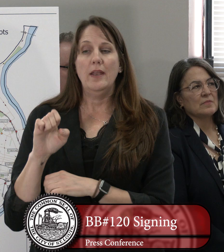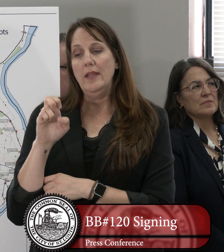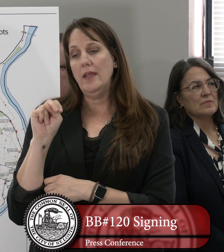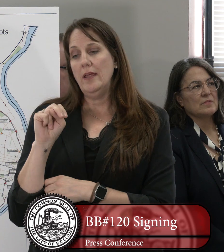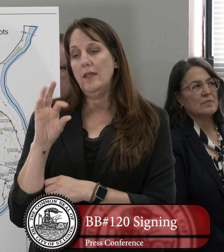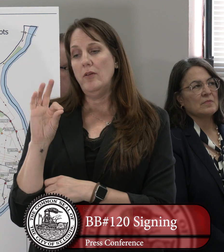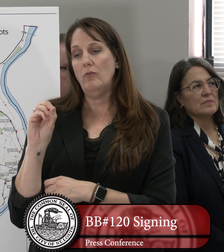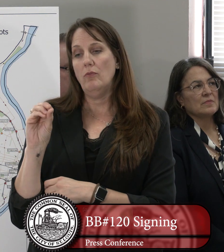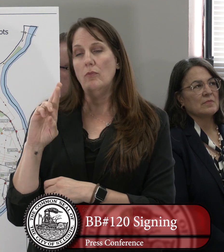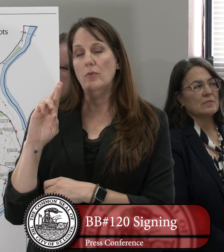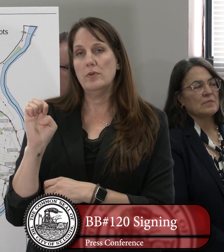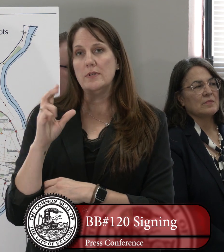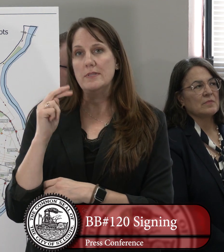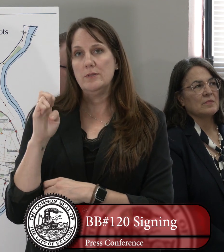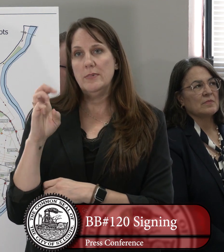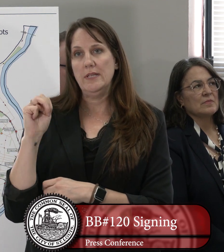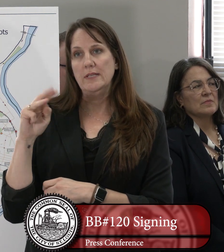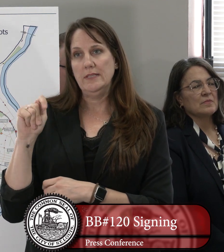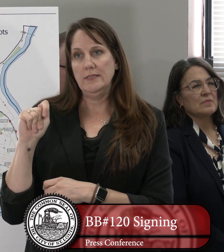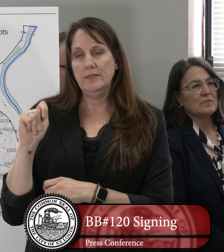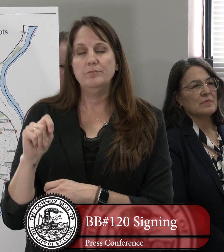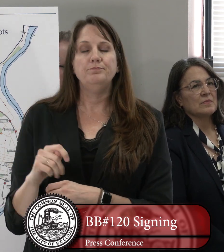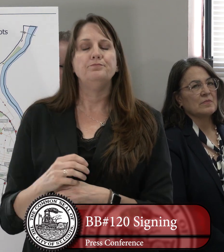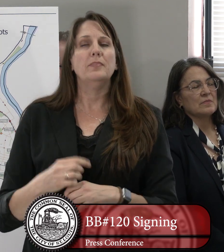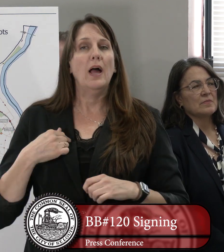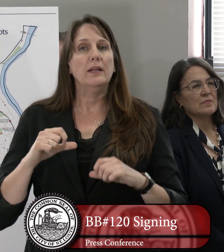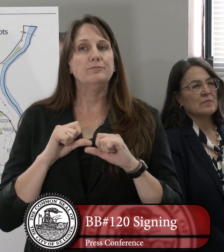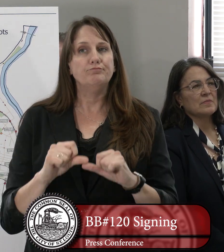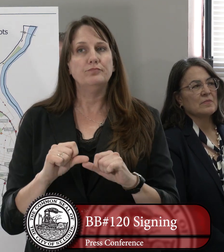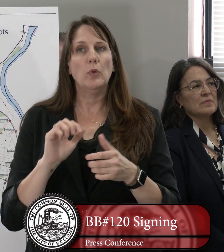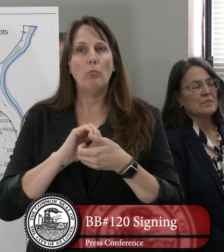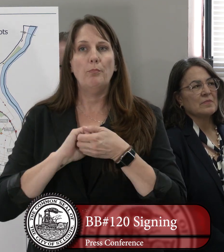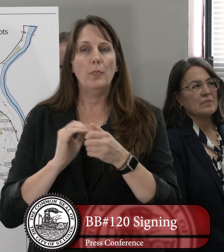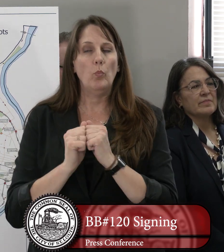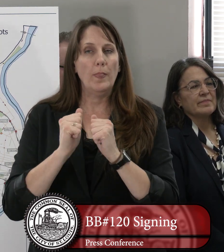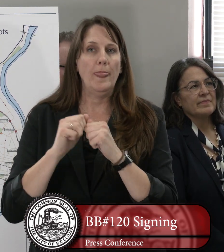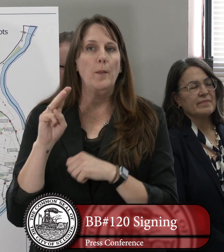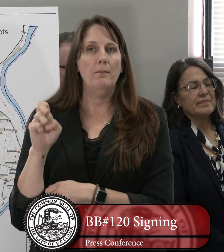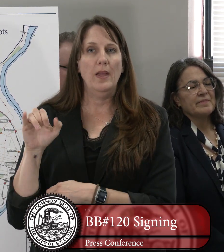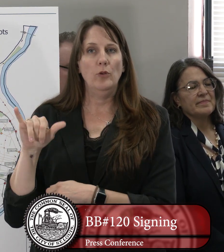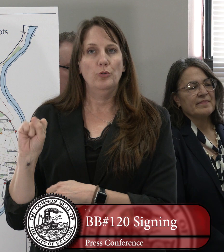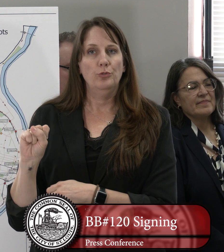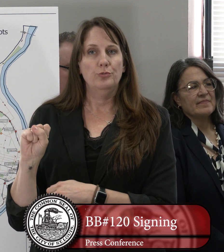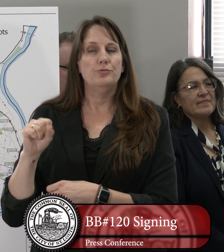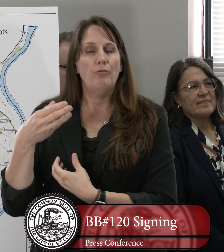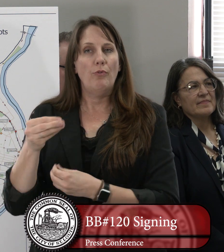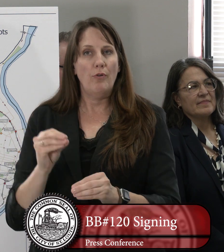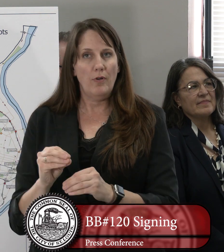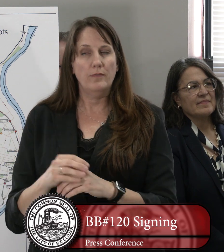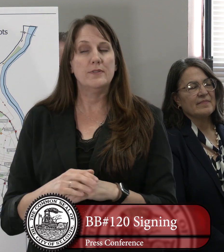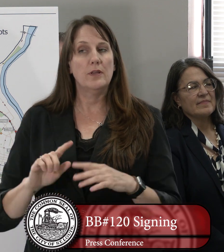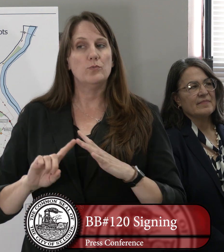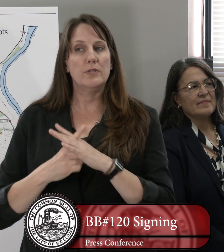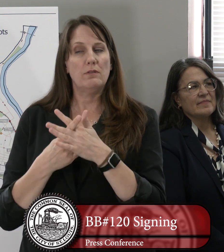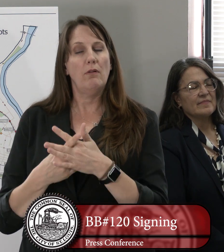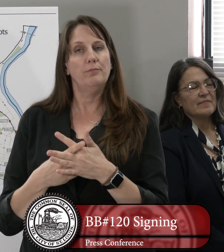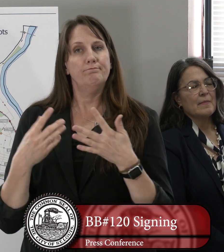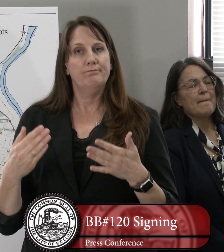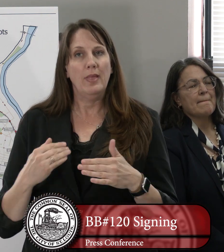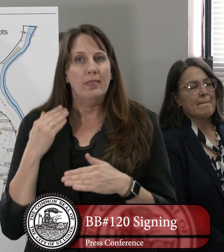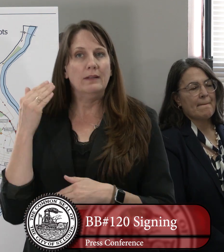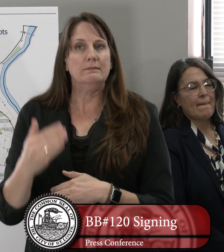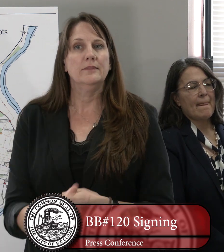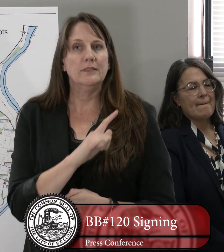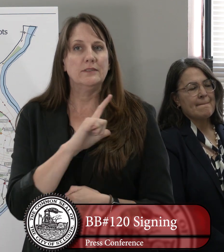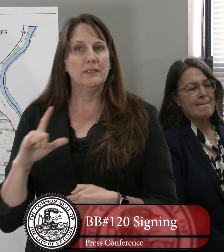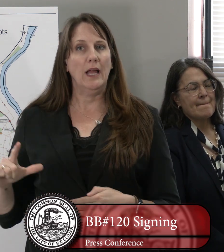to continuing to work in partnership with the mayor's office as we go into this next legislative session to ensure that both education